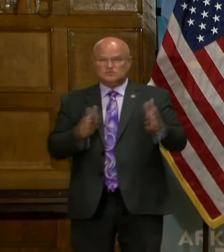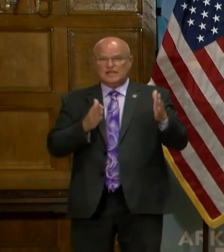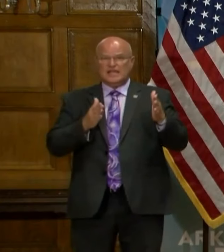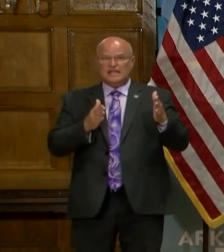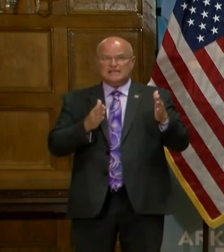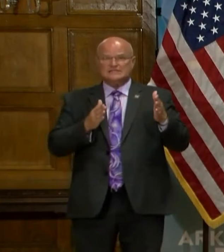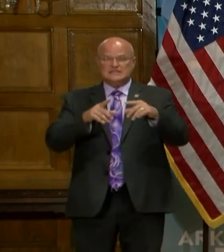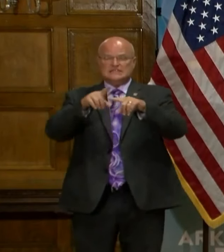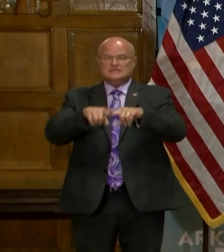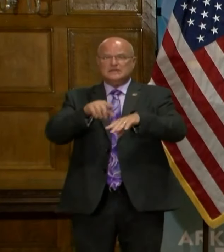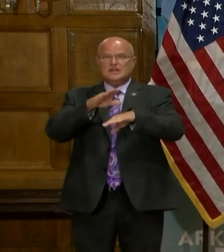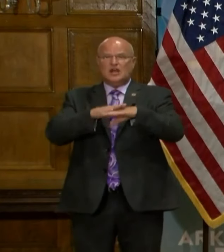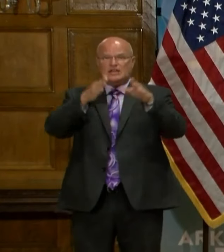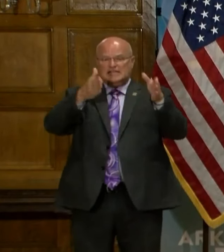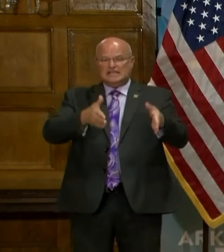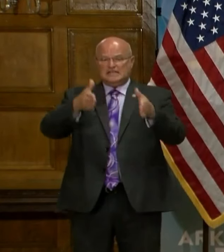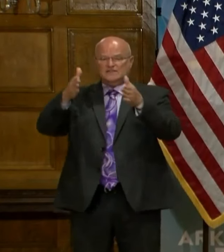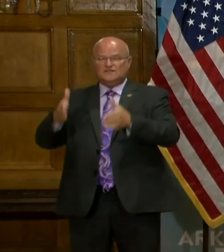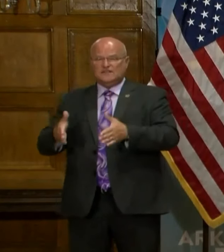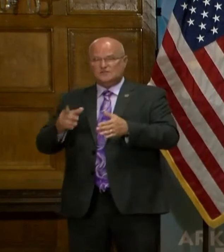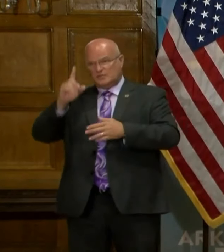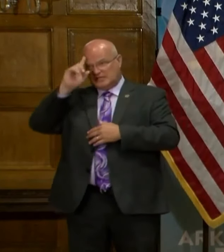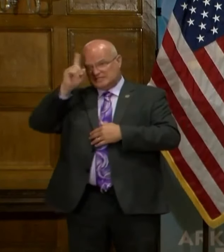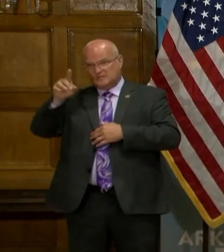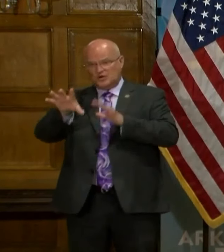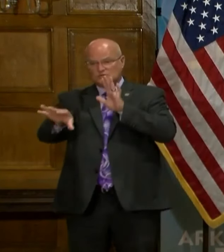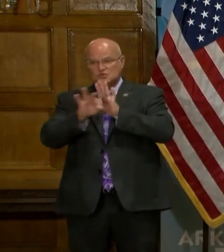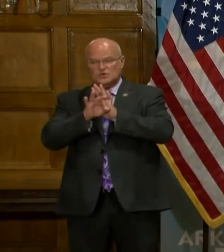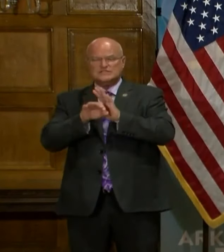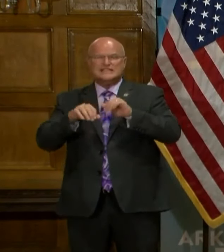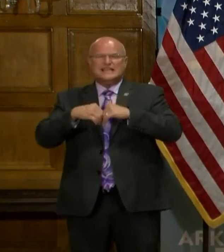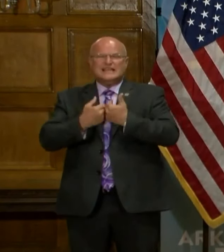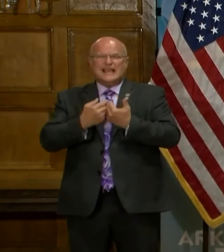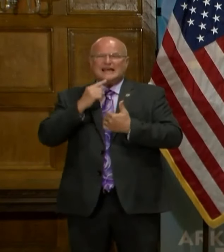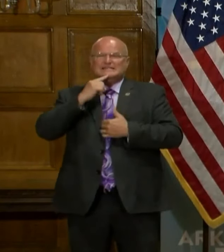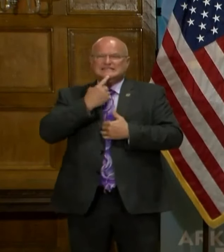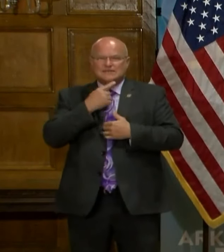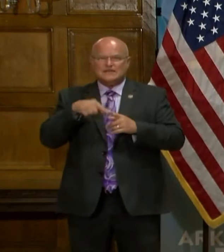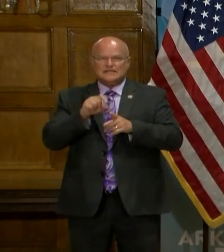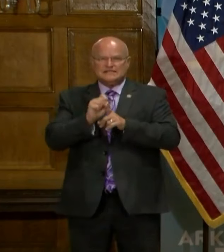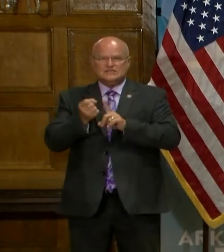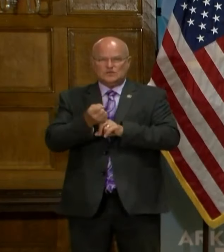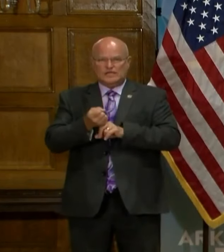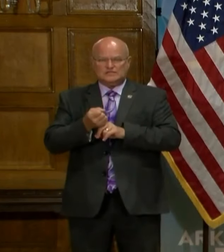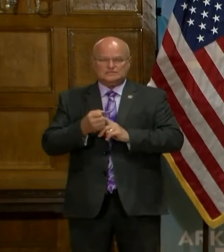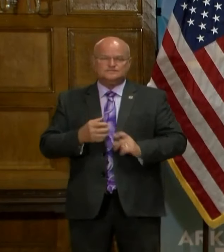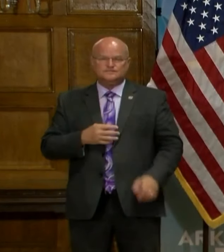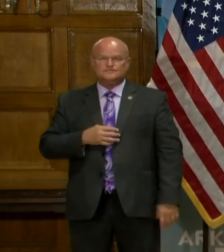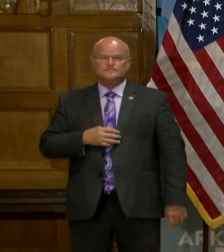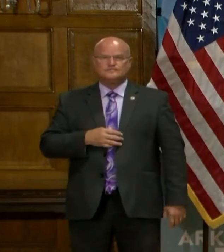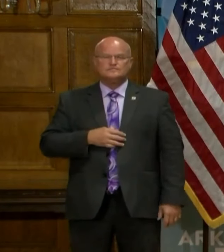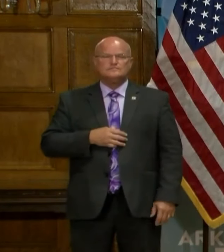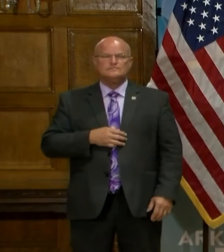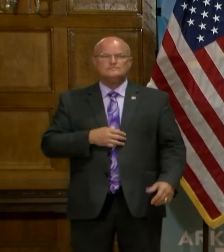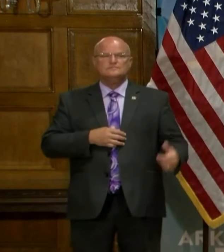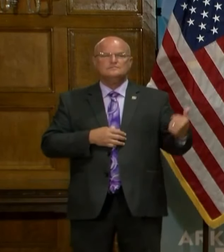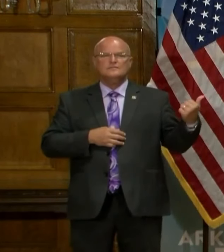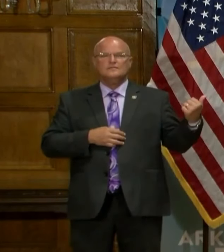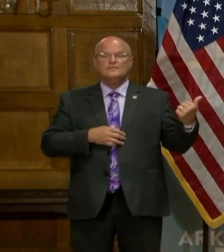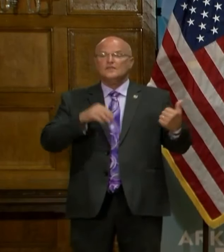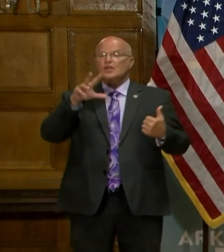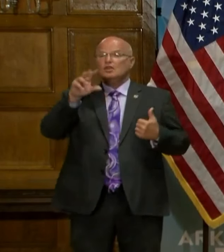seems to be reliant on individuals making smart choices and how seriously they take the situation, as you say?